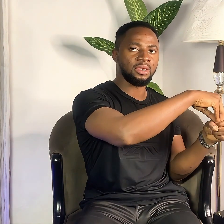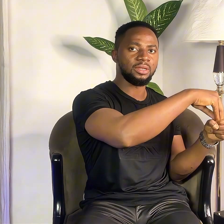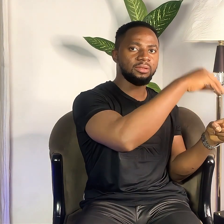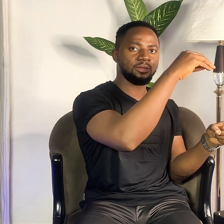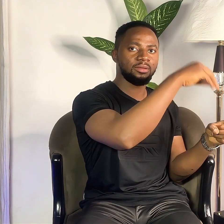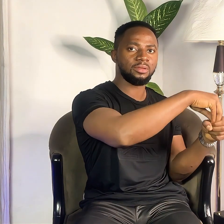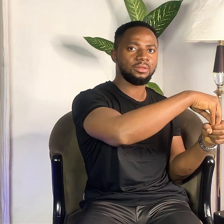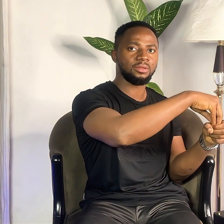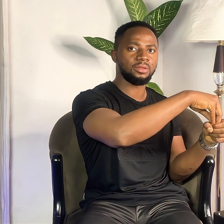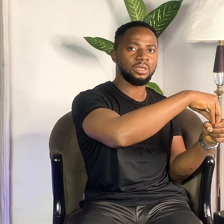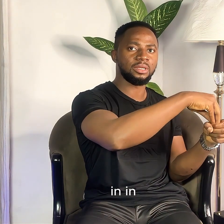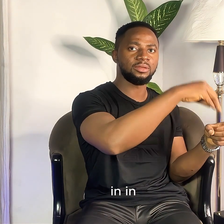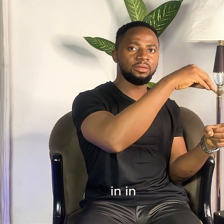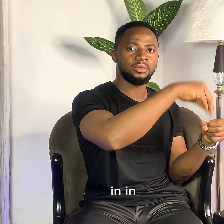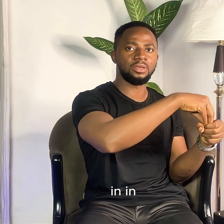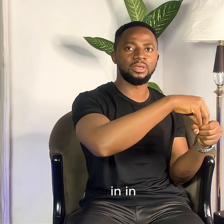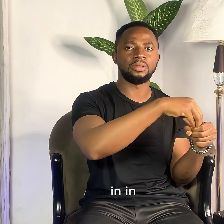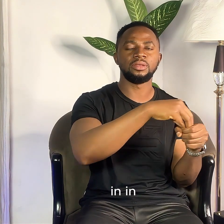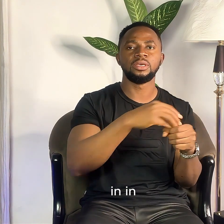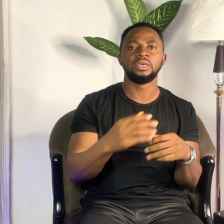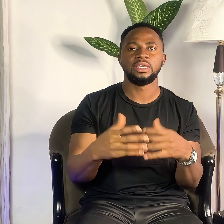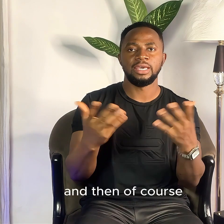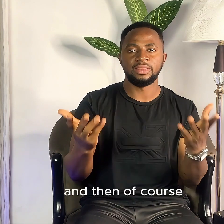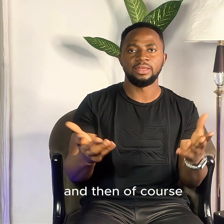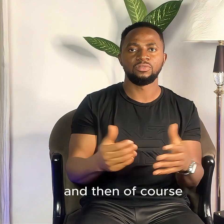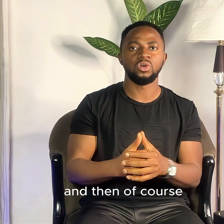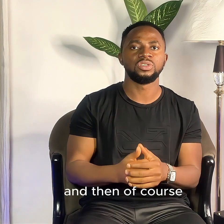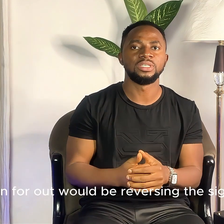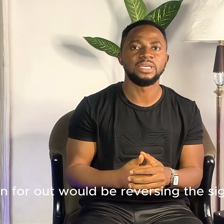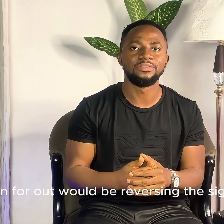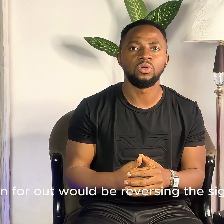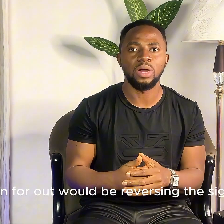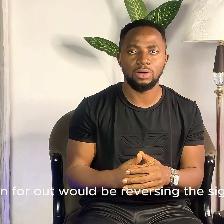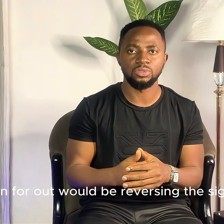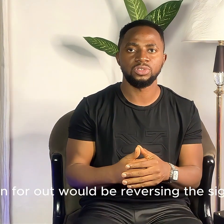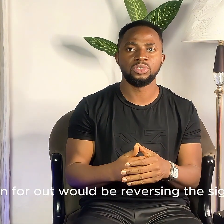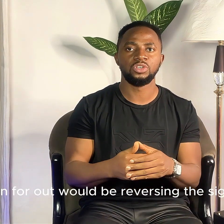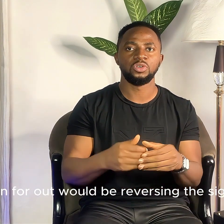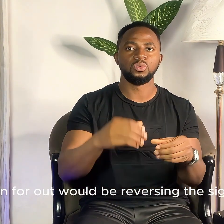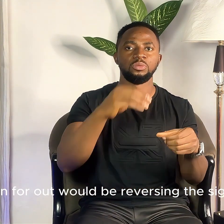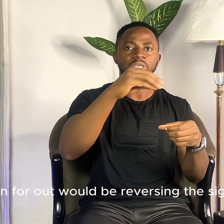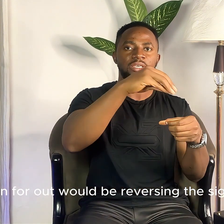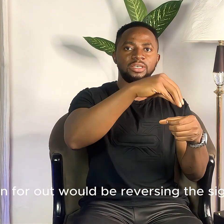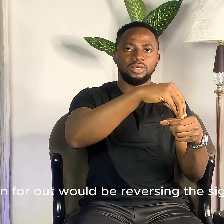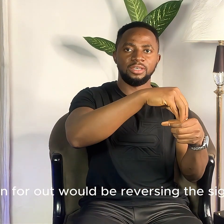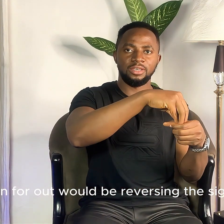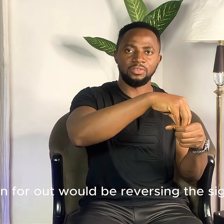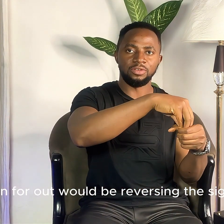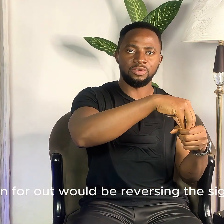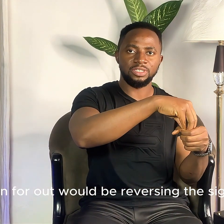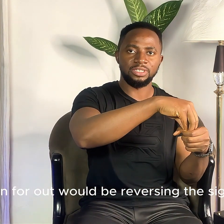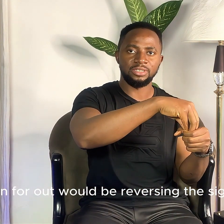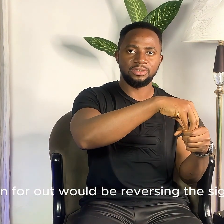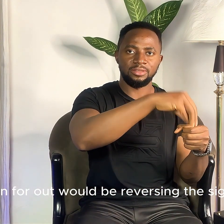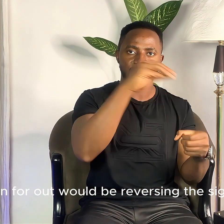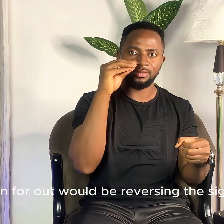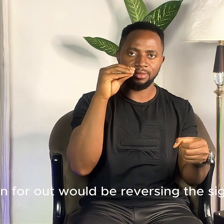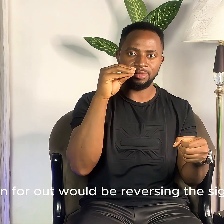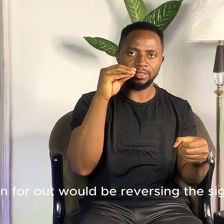in, in, in. And then of course the sign for out would be reversing the sign